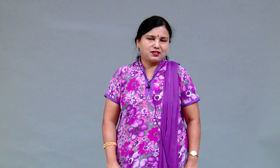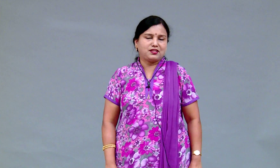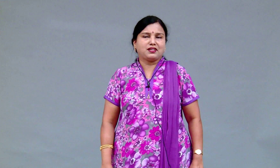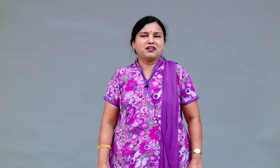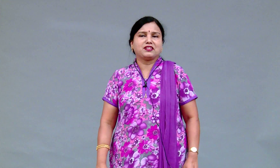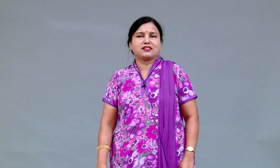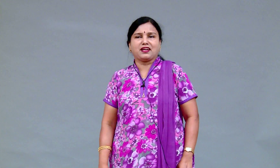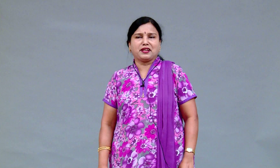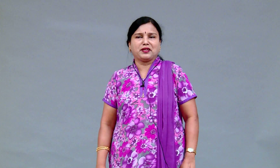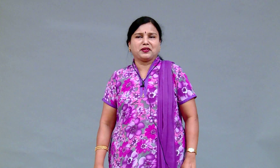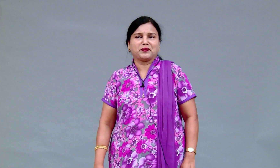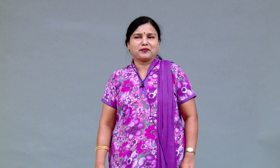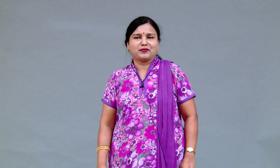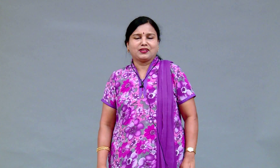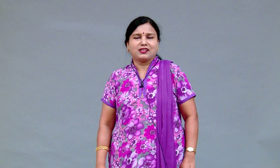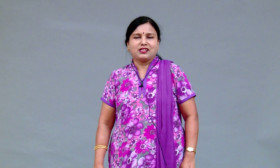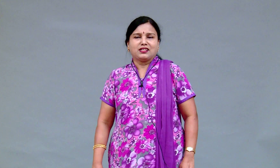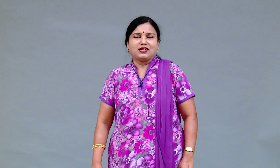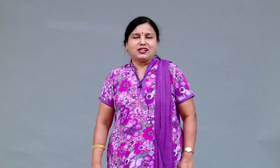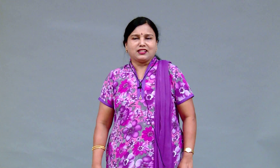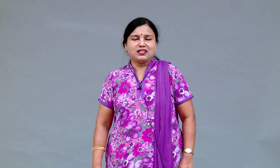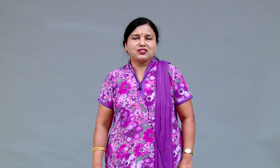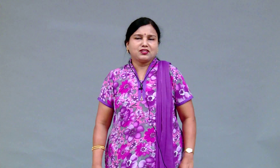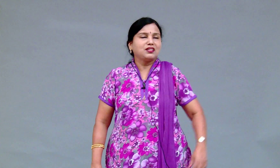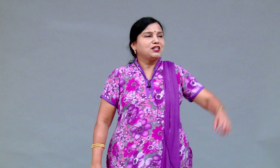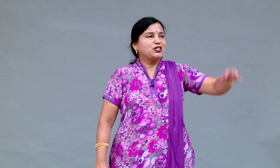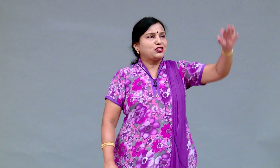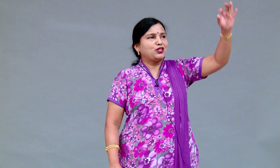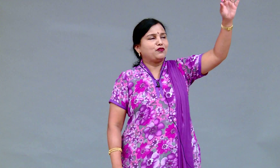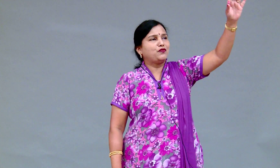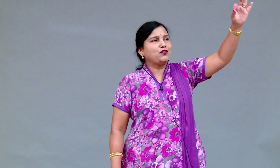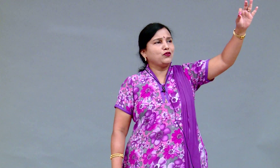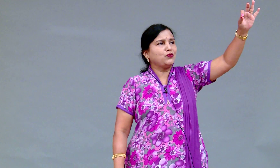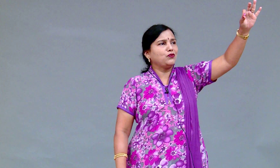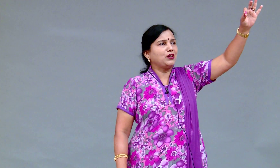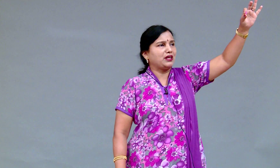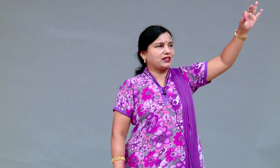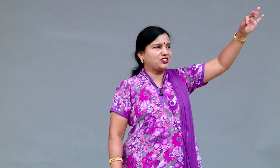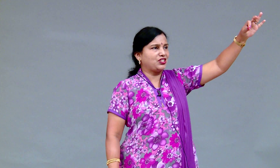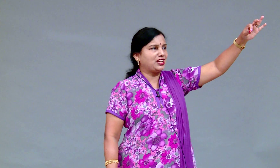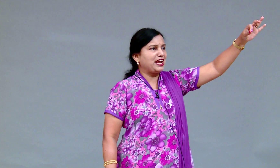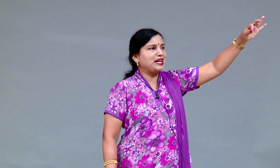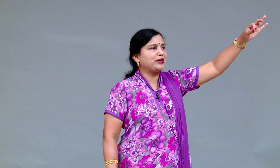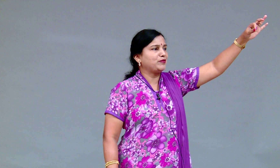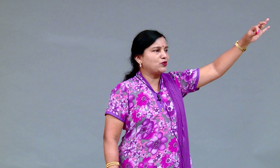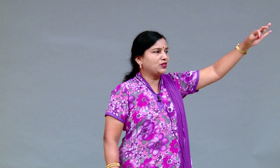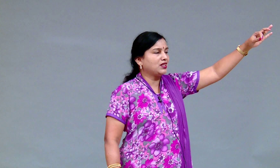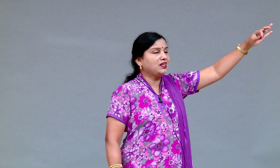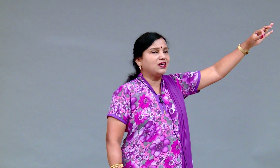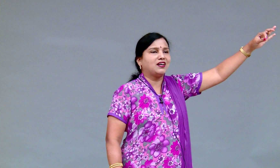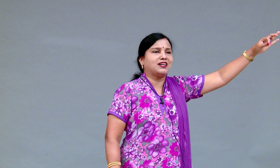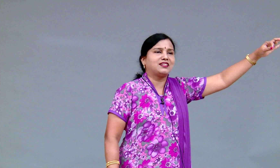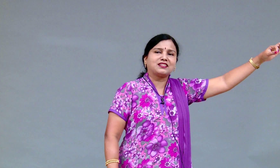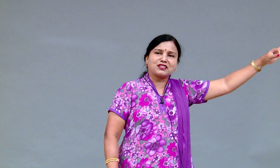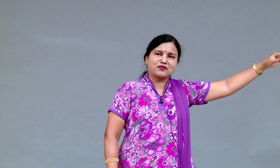She gave a sigh and then she flew and she came to the hunter's